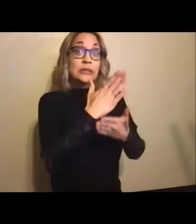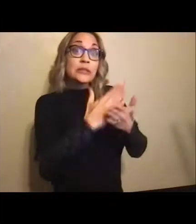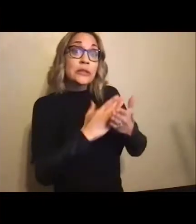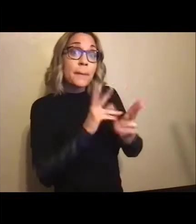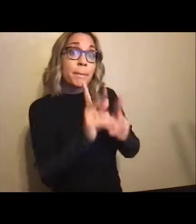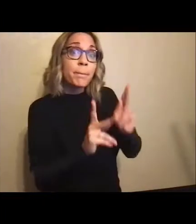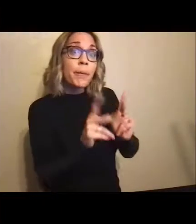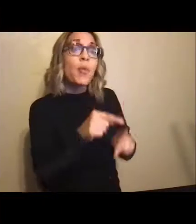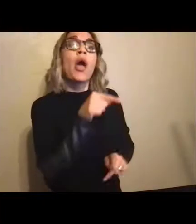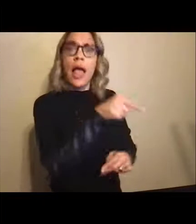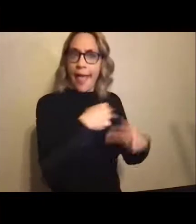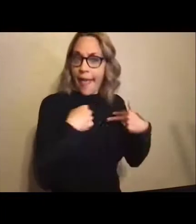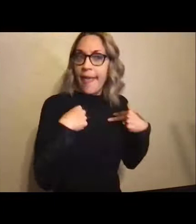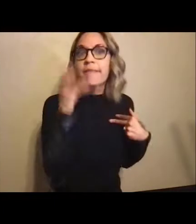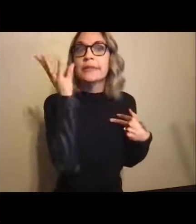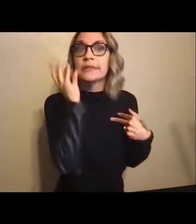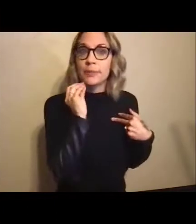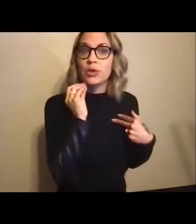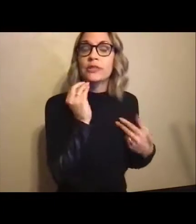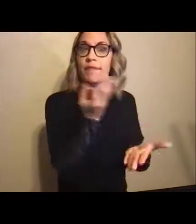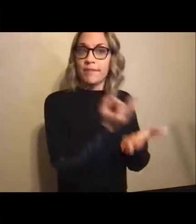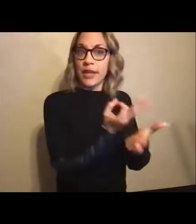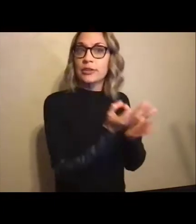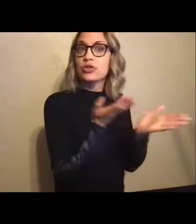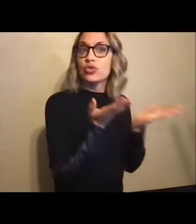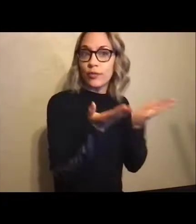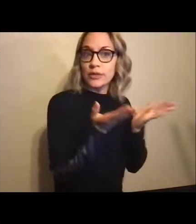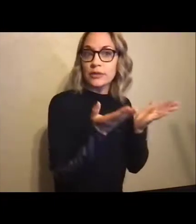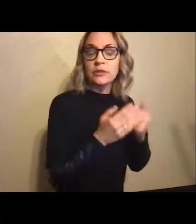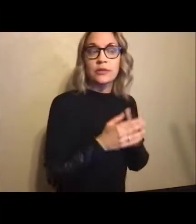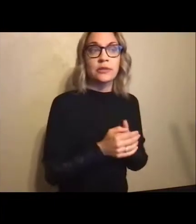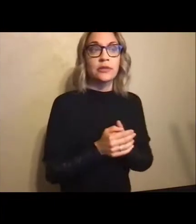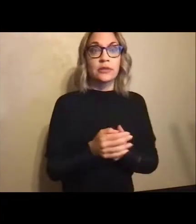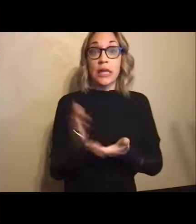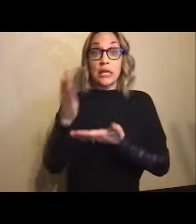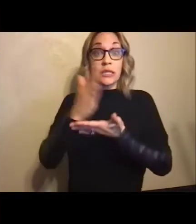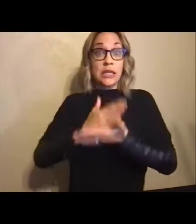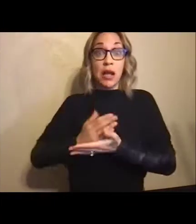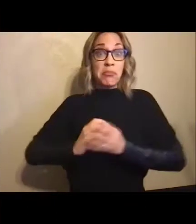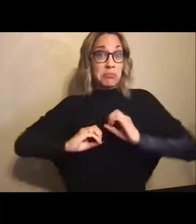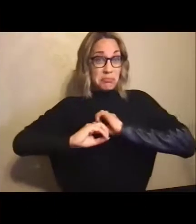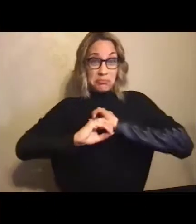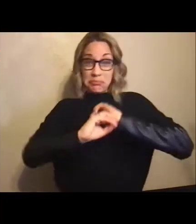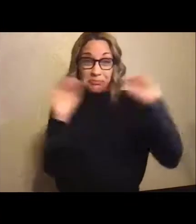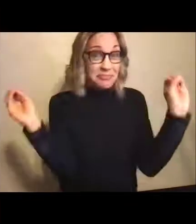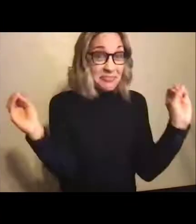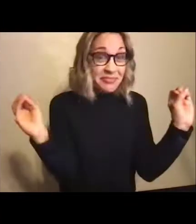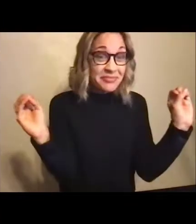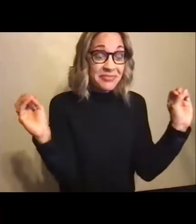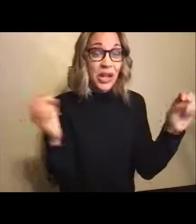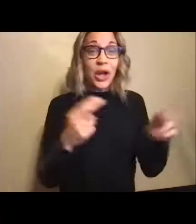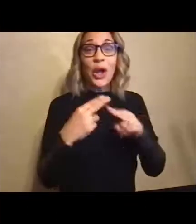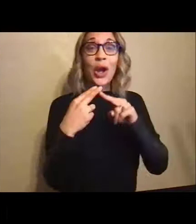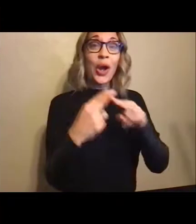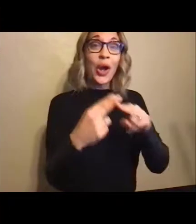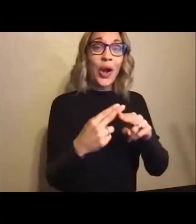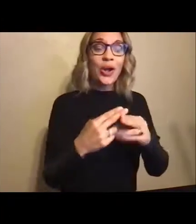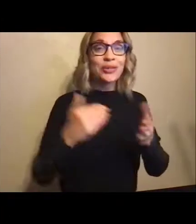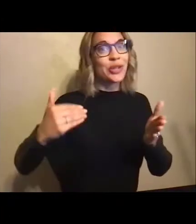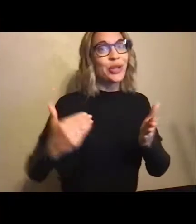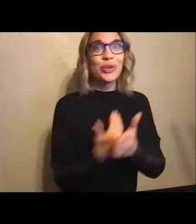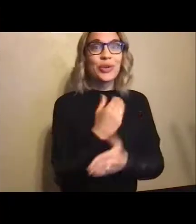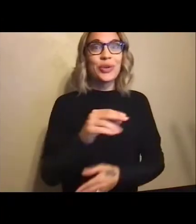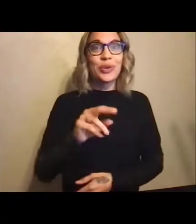Now, I have an agency, and some people have financial service experience. Some